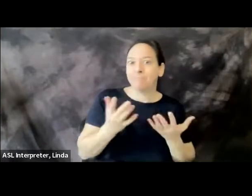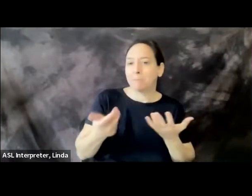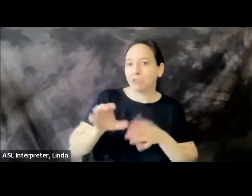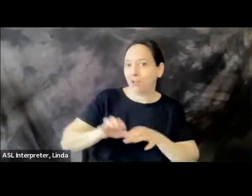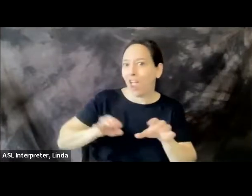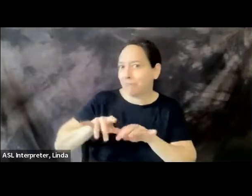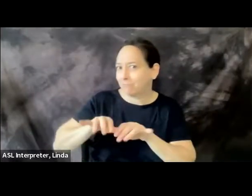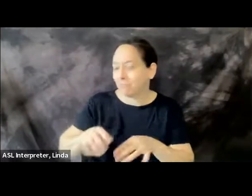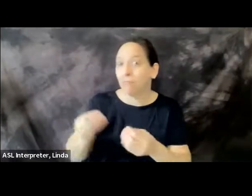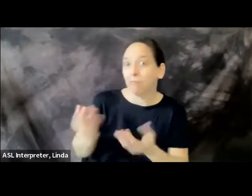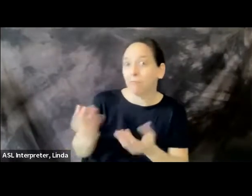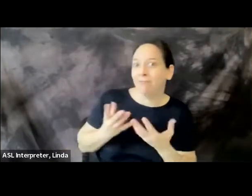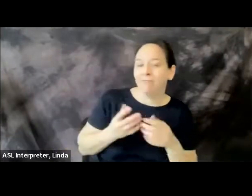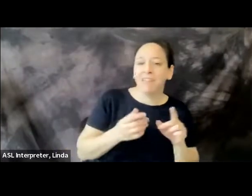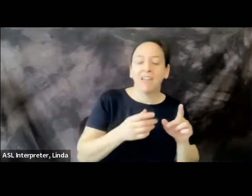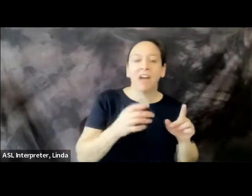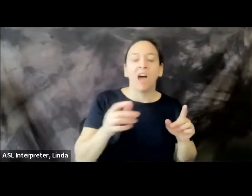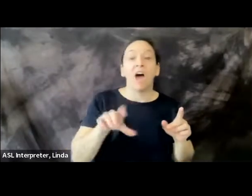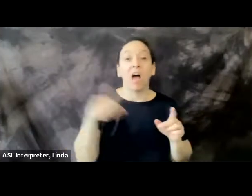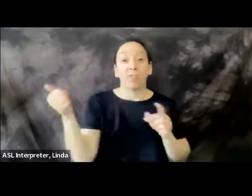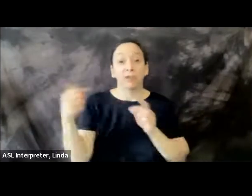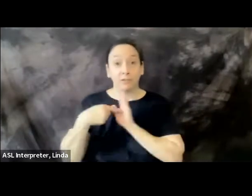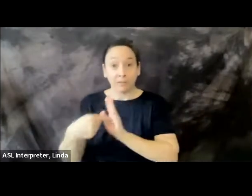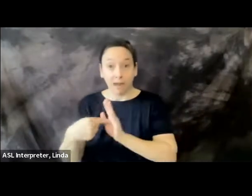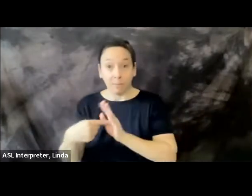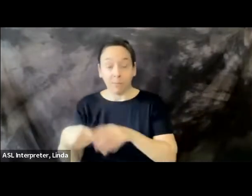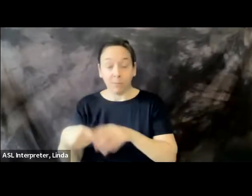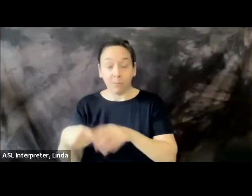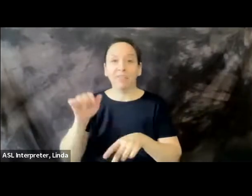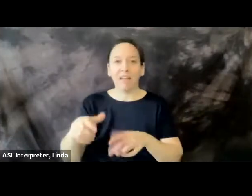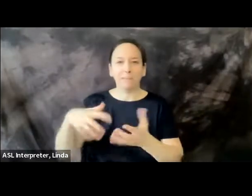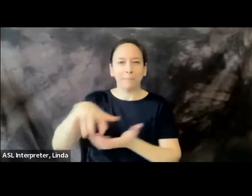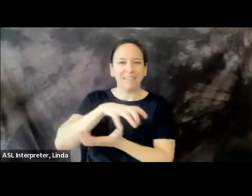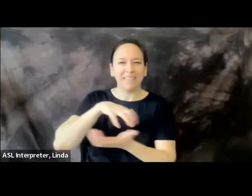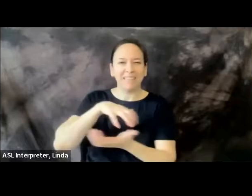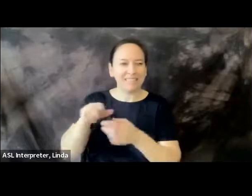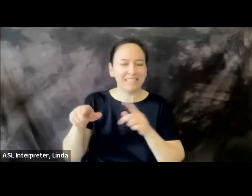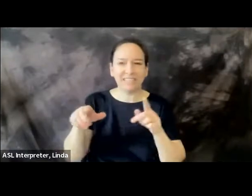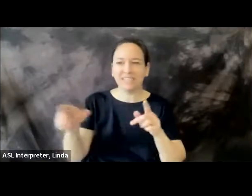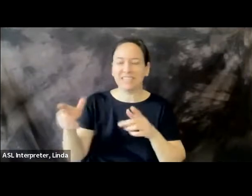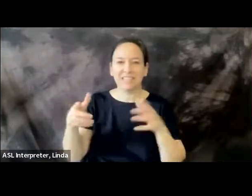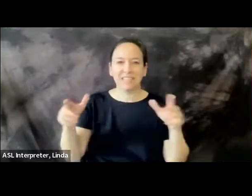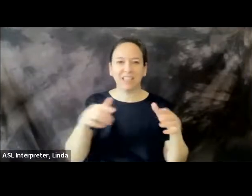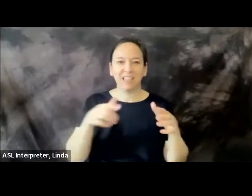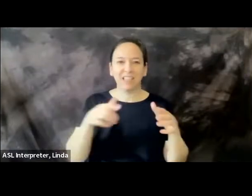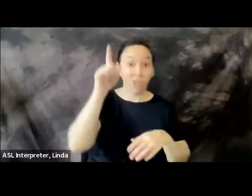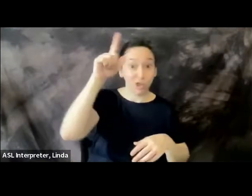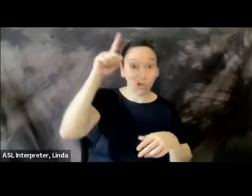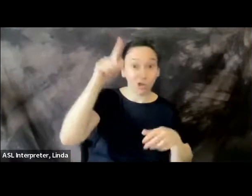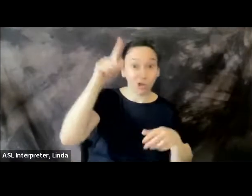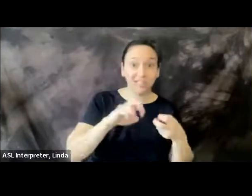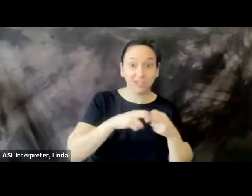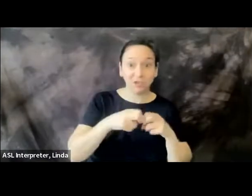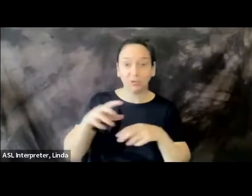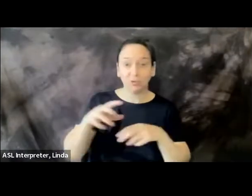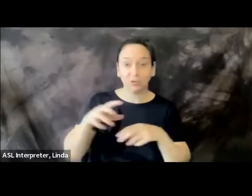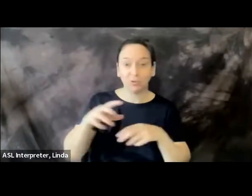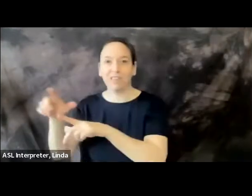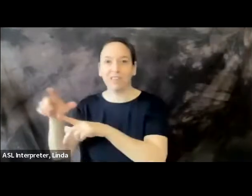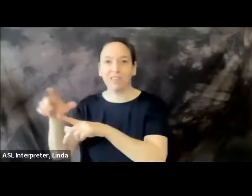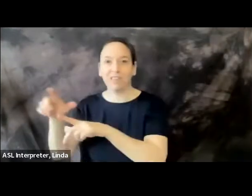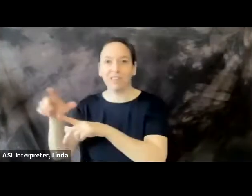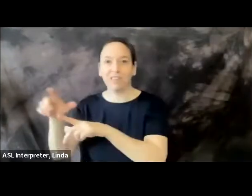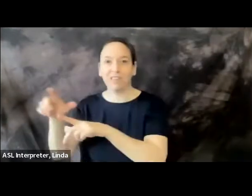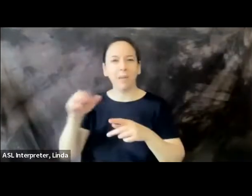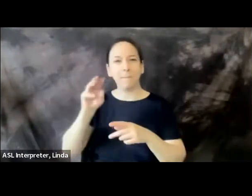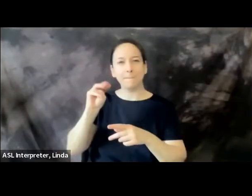Another example that kind of mixes the discretionary issues and these more just basic logistical issues is the MIDAS system, which people might be